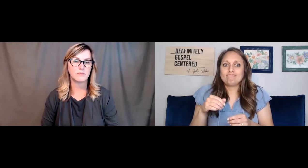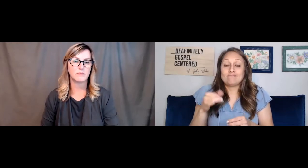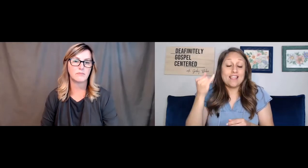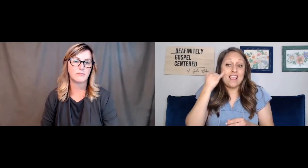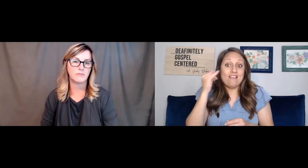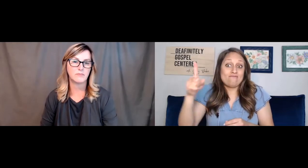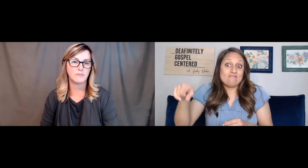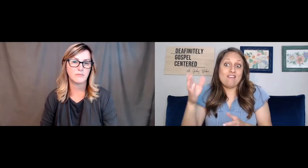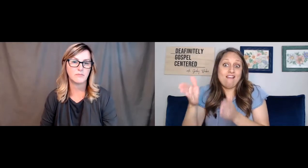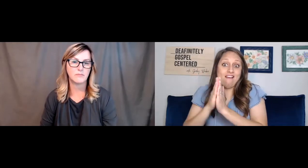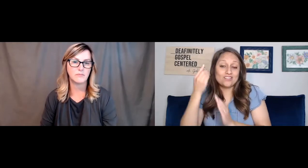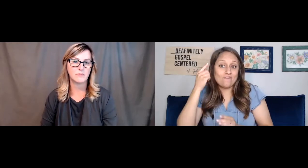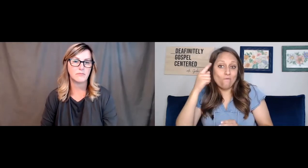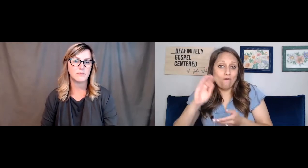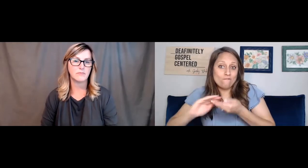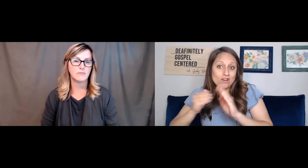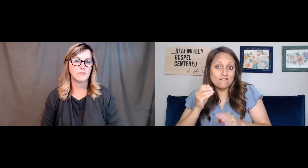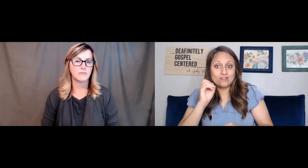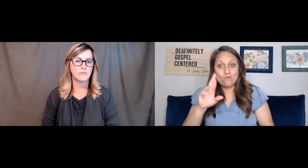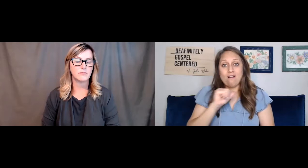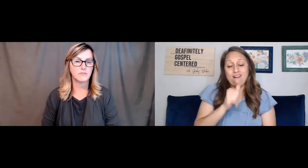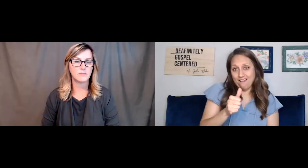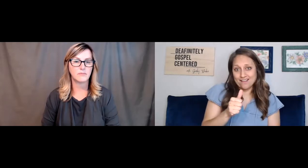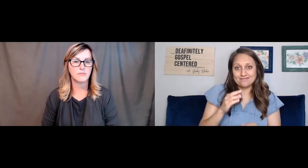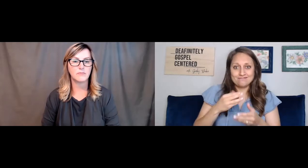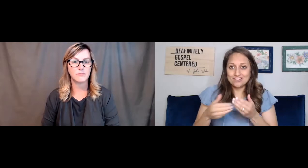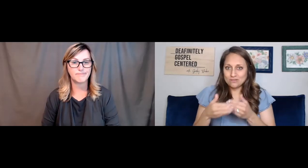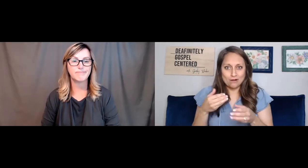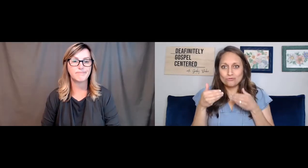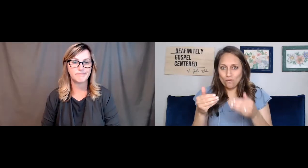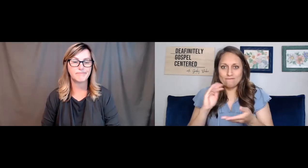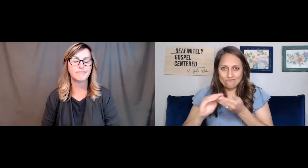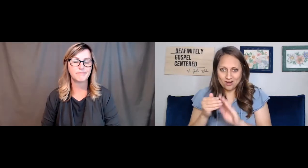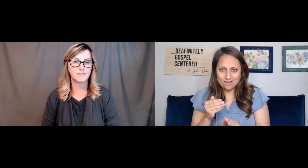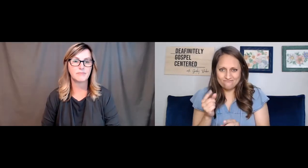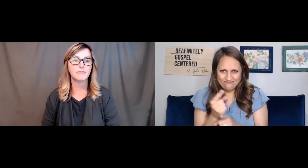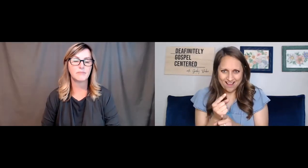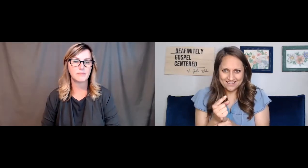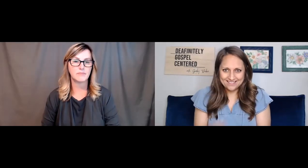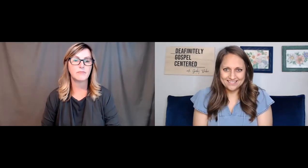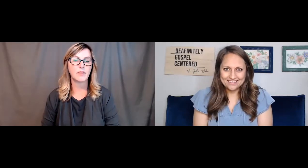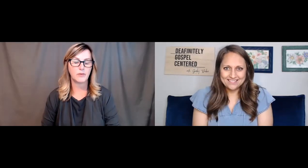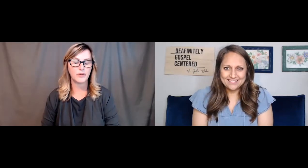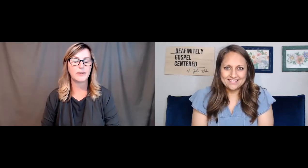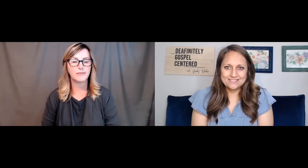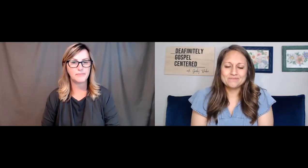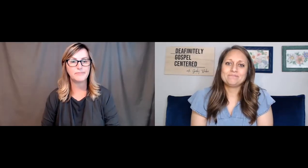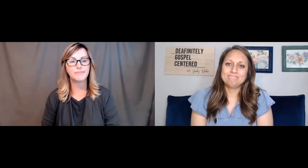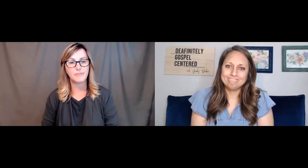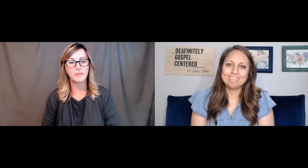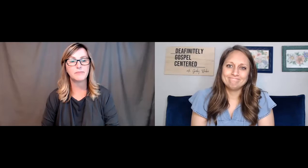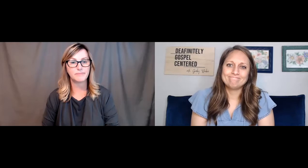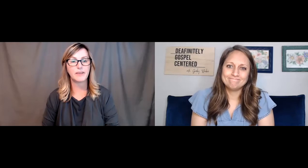right? And that is regardless if they ask for forgiveness or not. Is that correct?